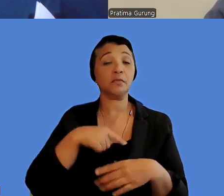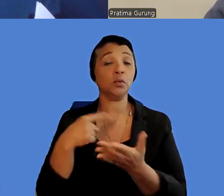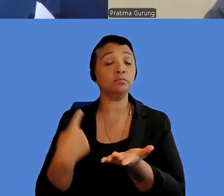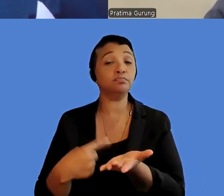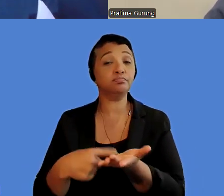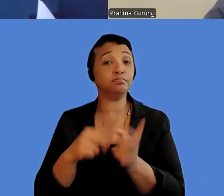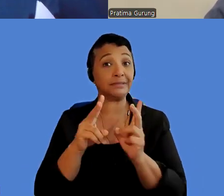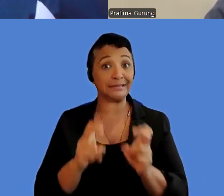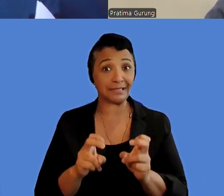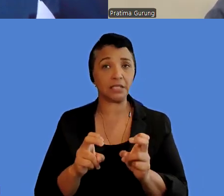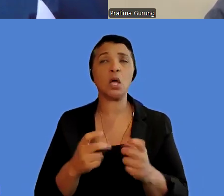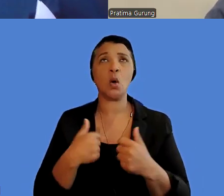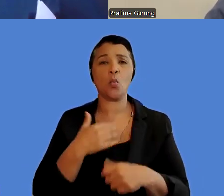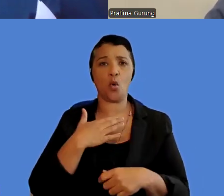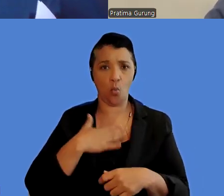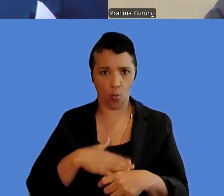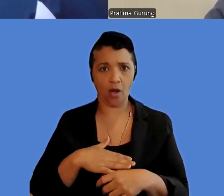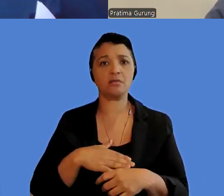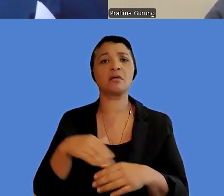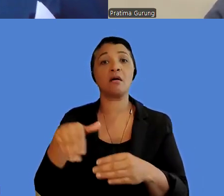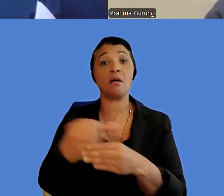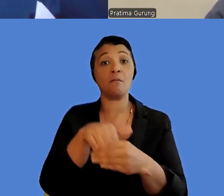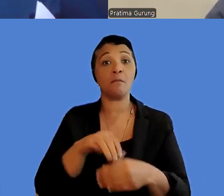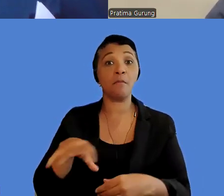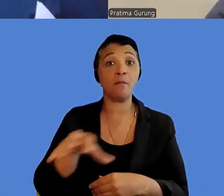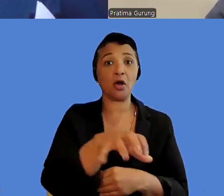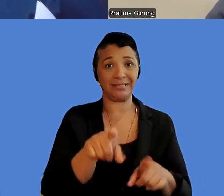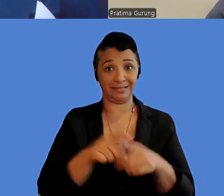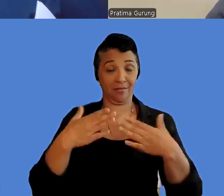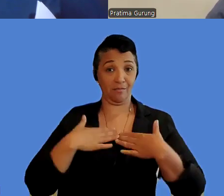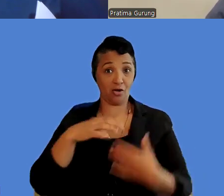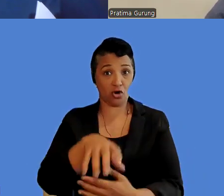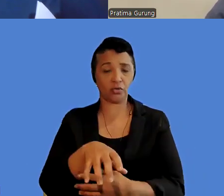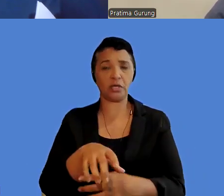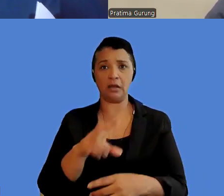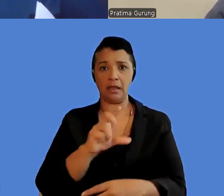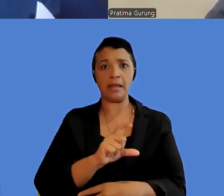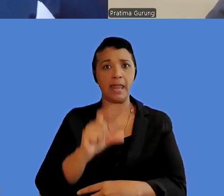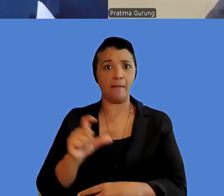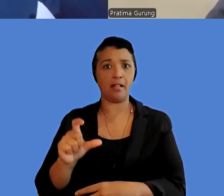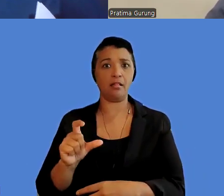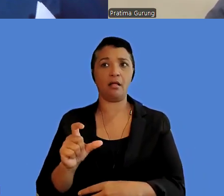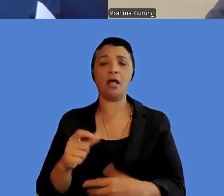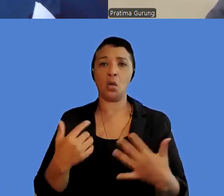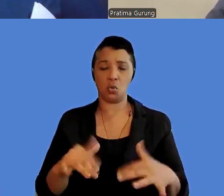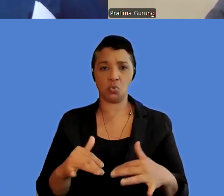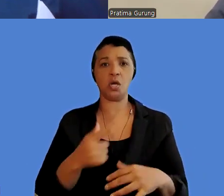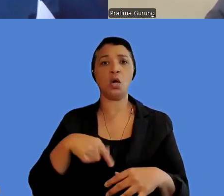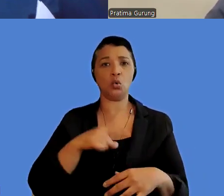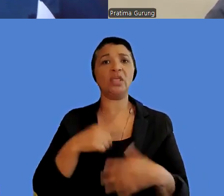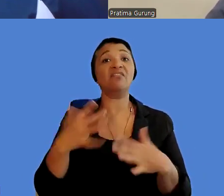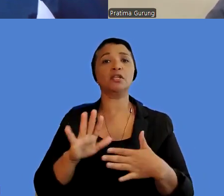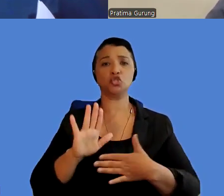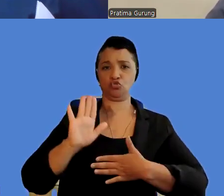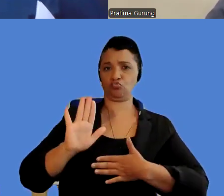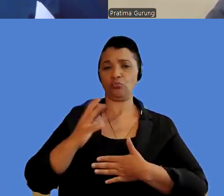agenda, we really want that the member states, including my country, because my country also has done commitment. My